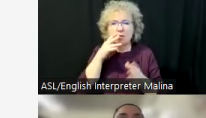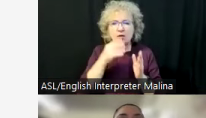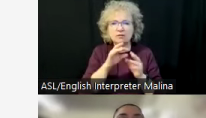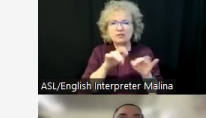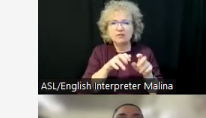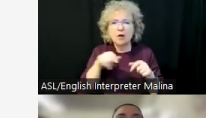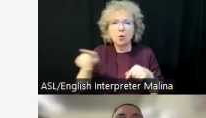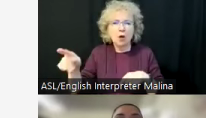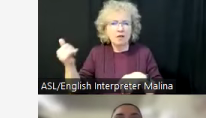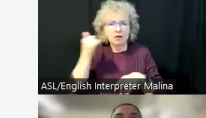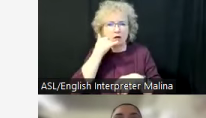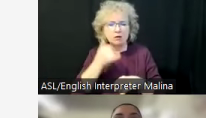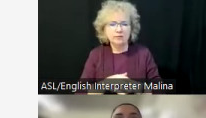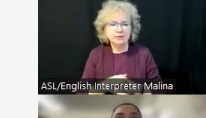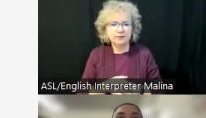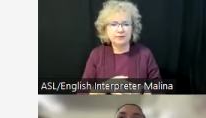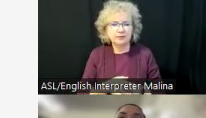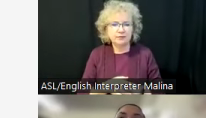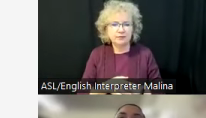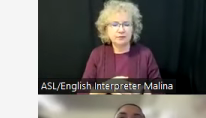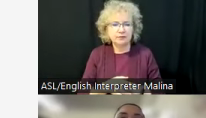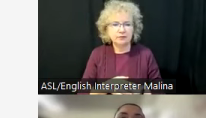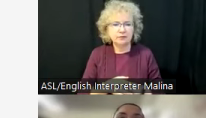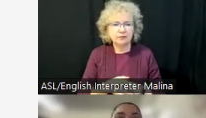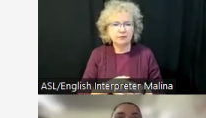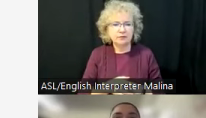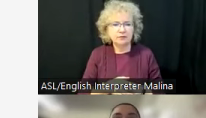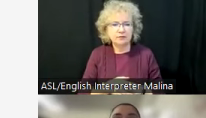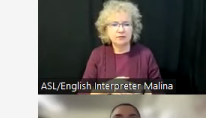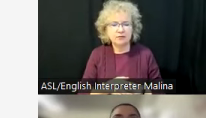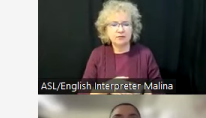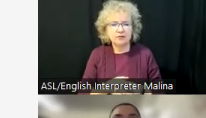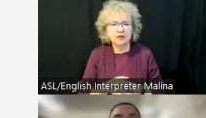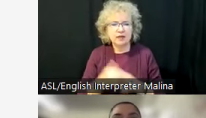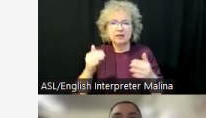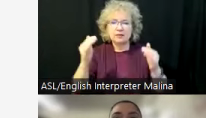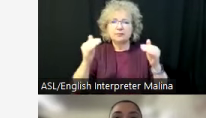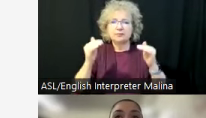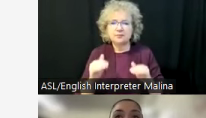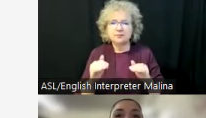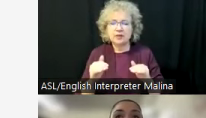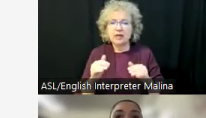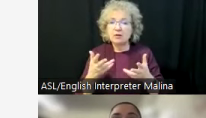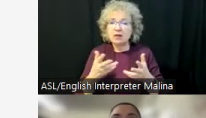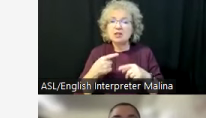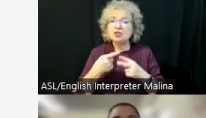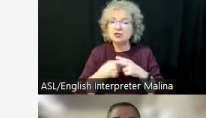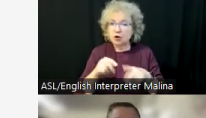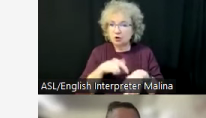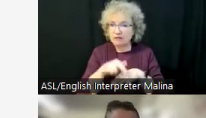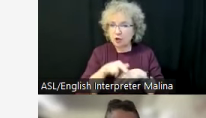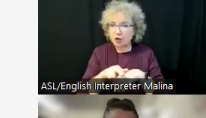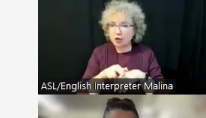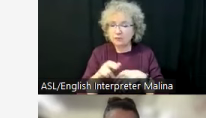All right. And then, so this is the next step is just to start referring. Anybody